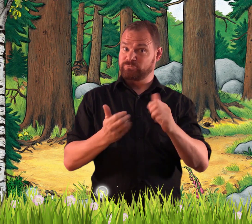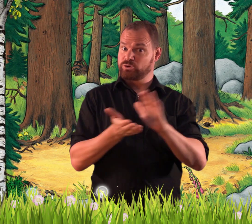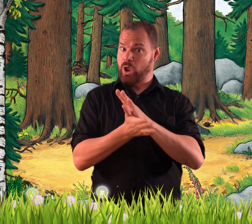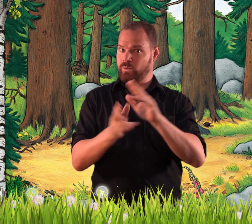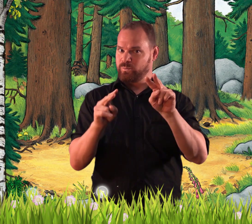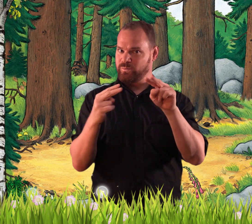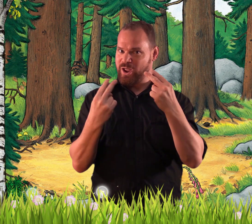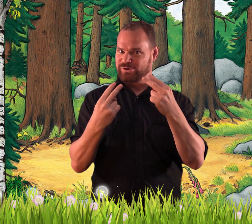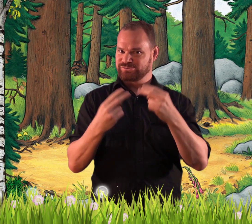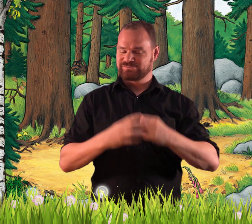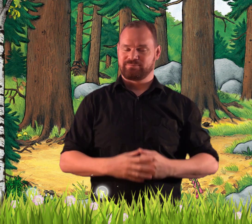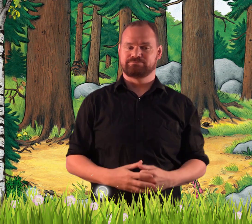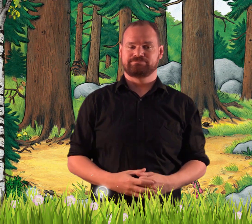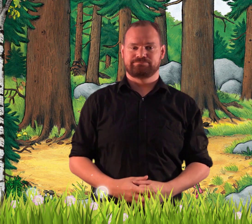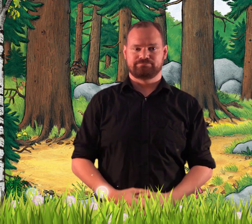I hope you enjoy watching.